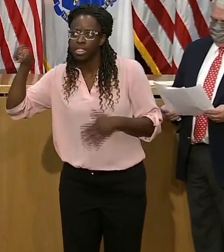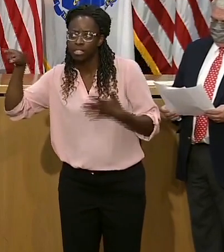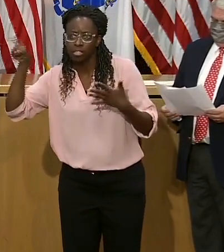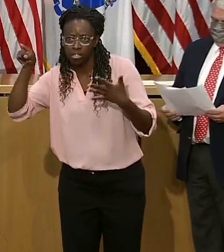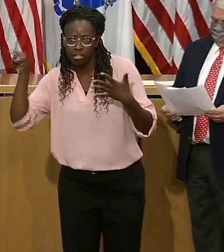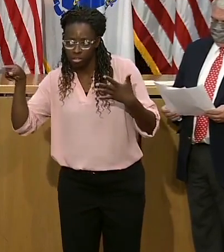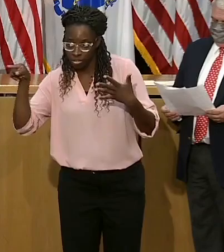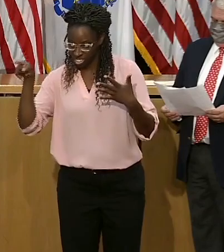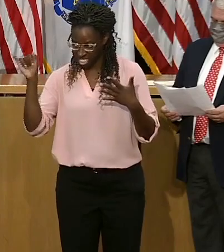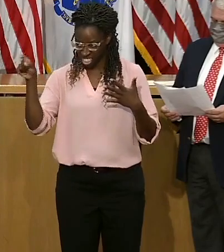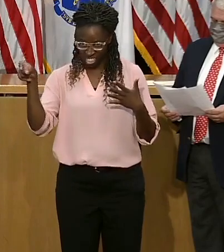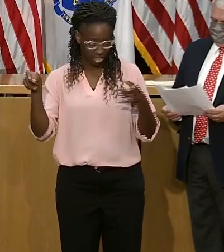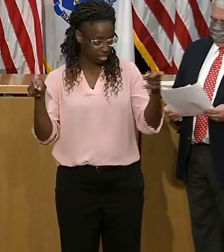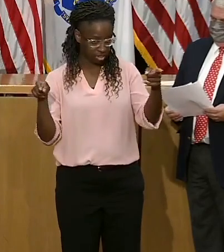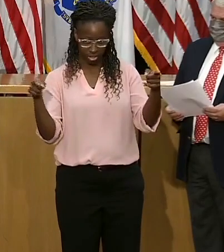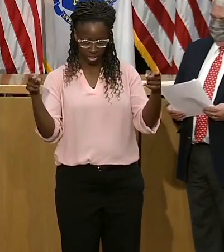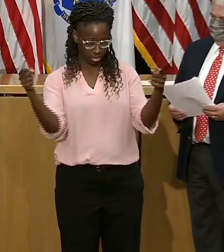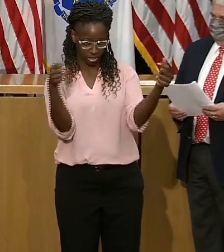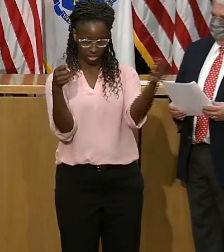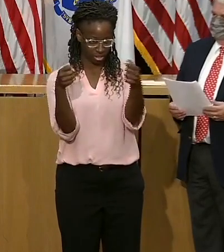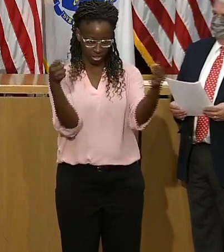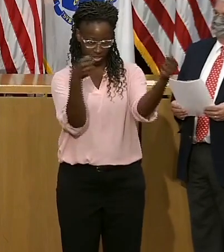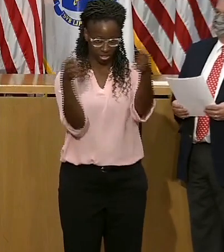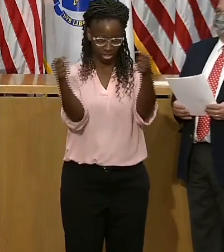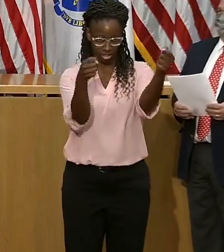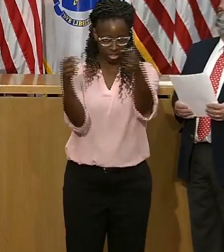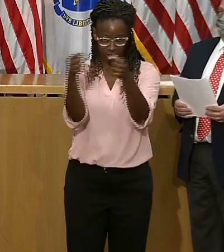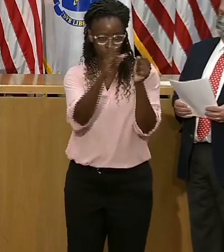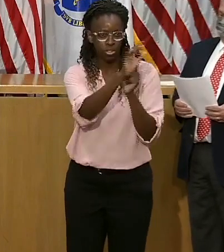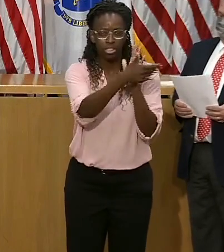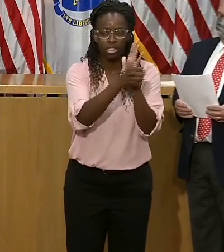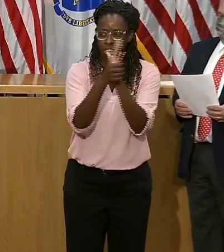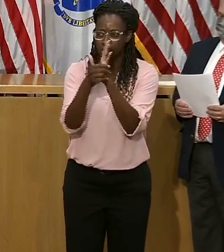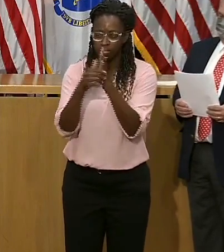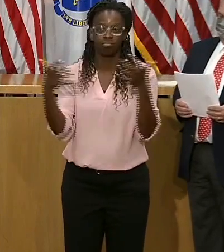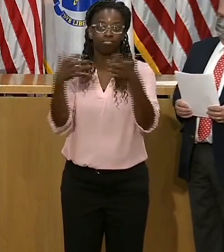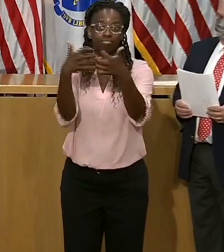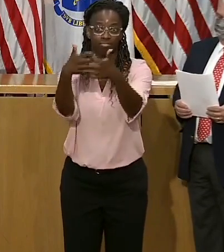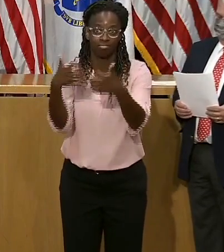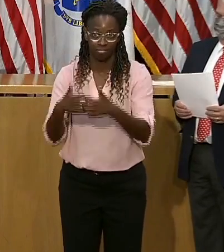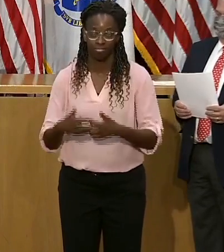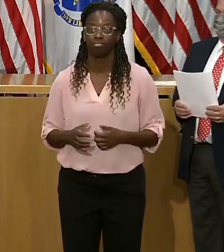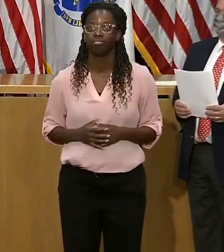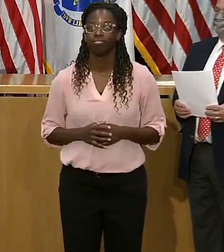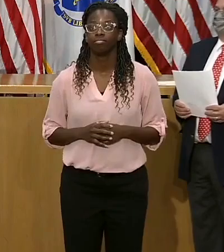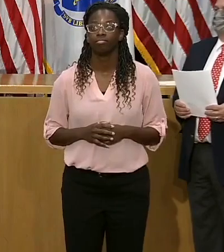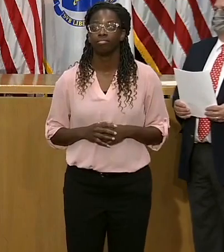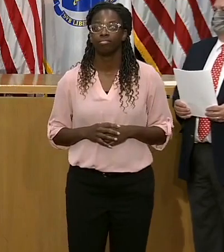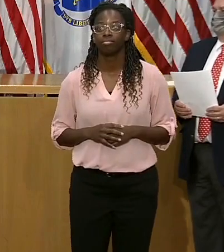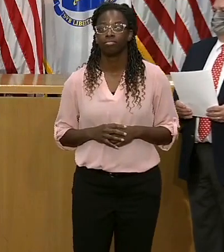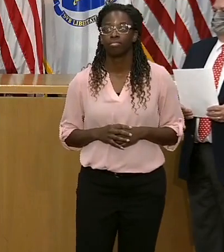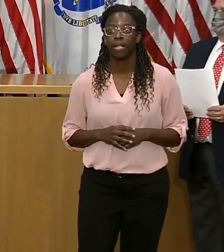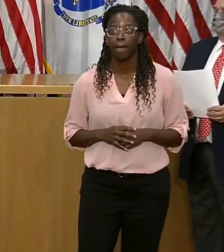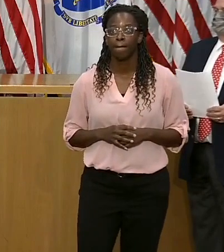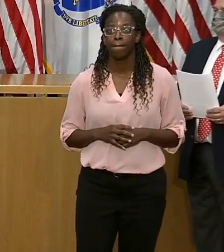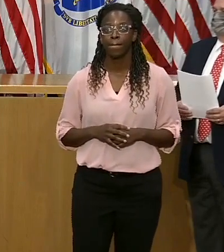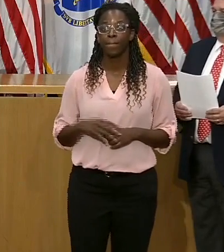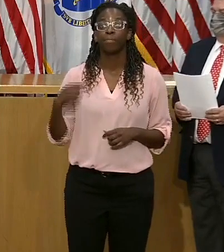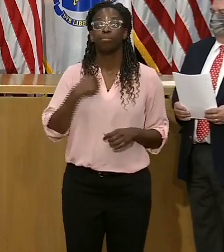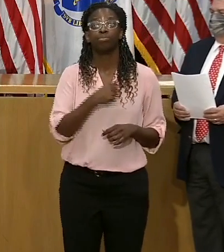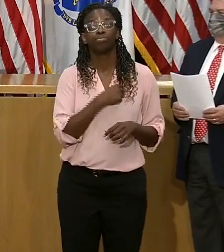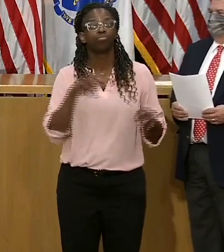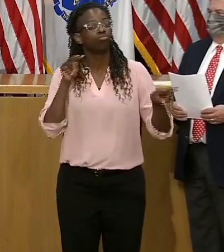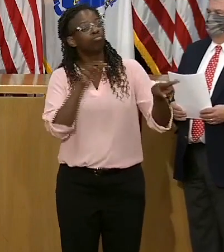laser focused on reemployment. We're reimagining what it means to give the workforce the tools and resources they need to